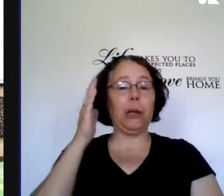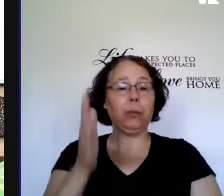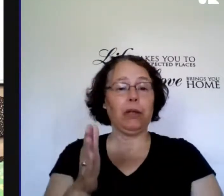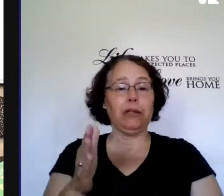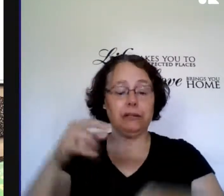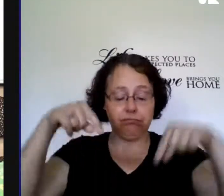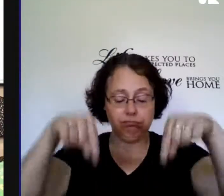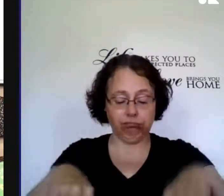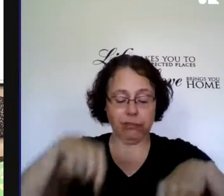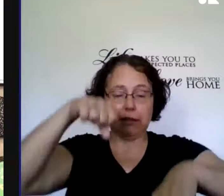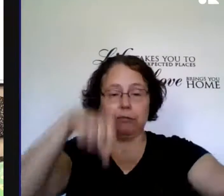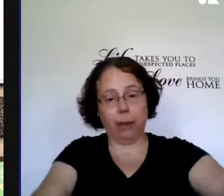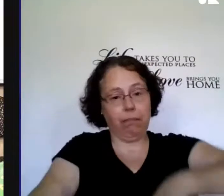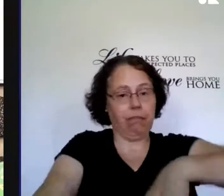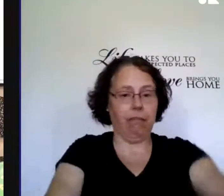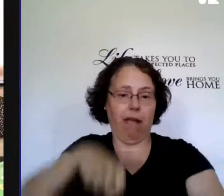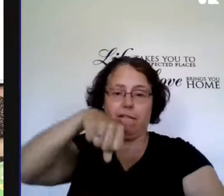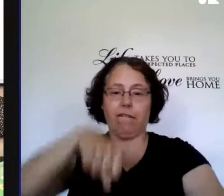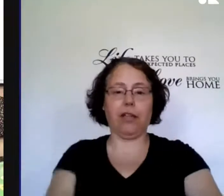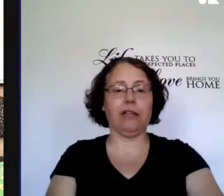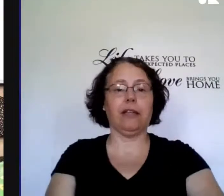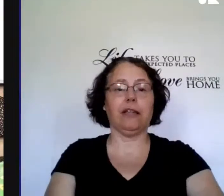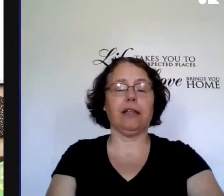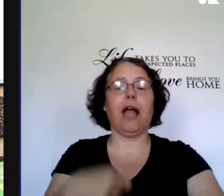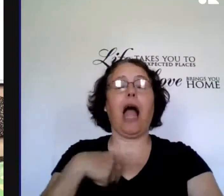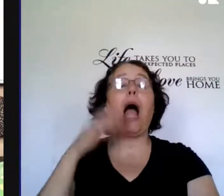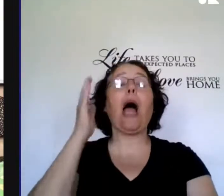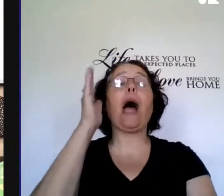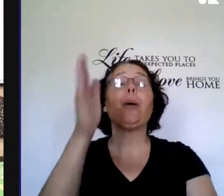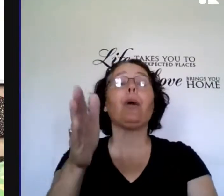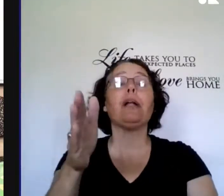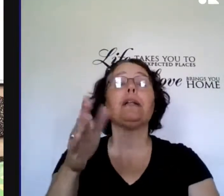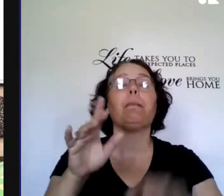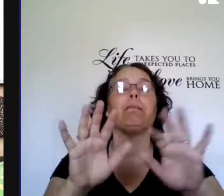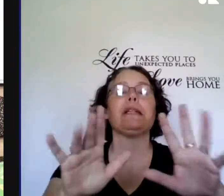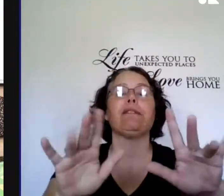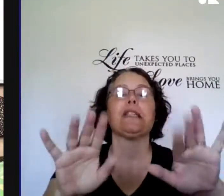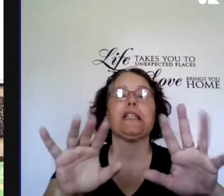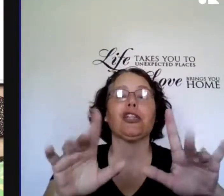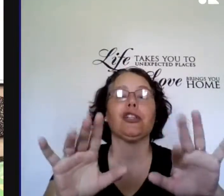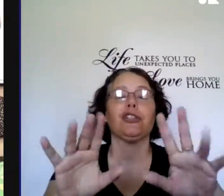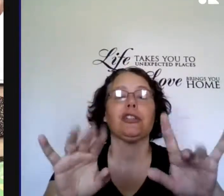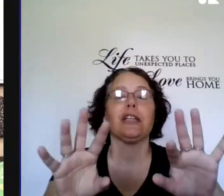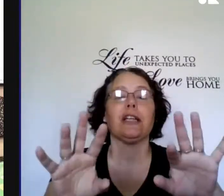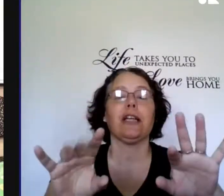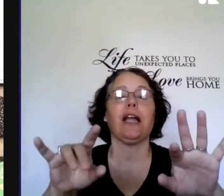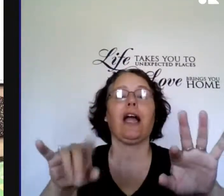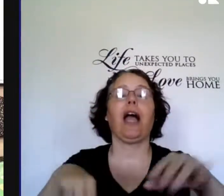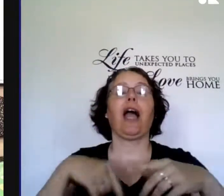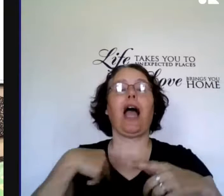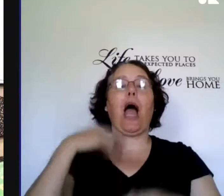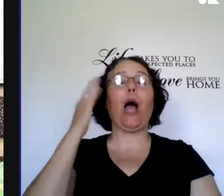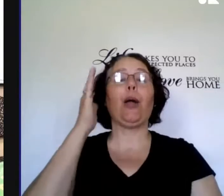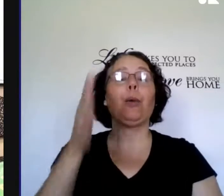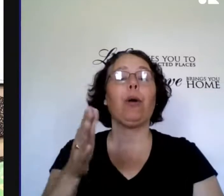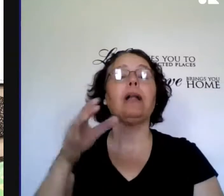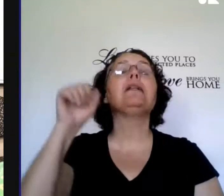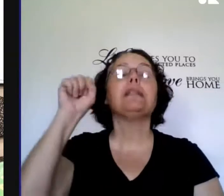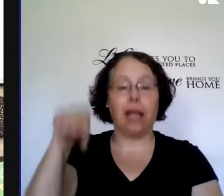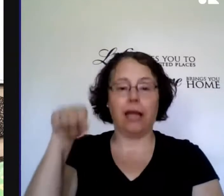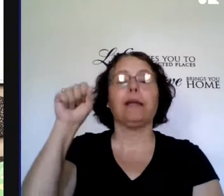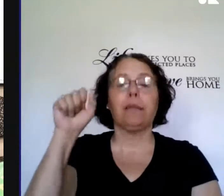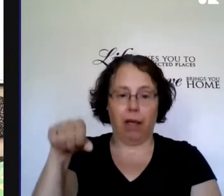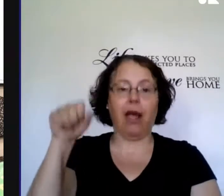gonna stamp my feet. I'm gonna wiggle my fingers. I'm